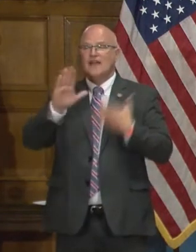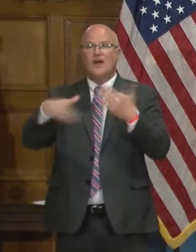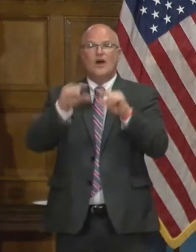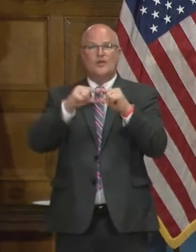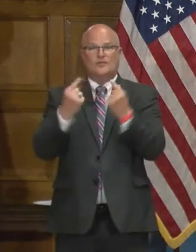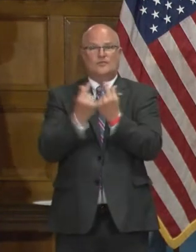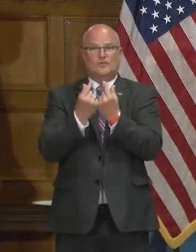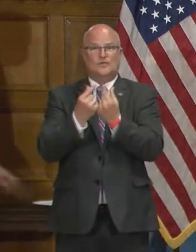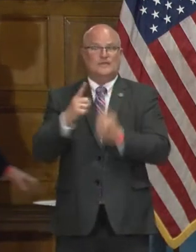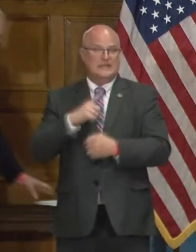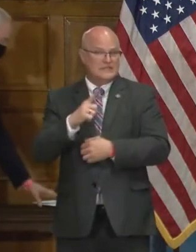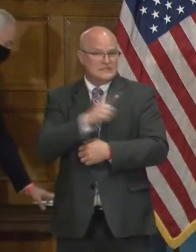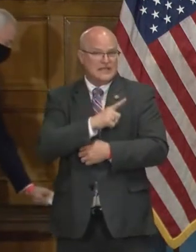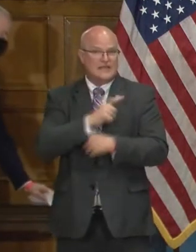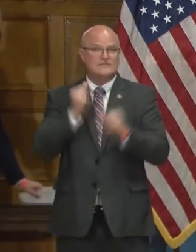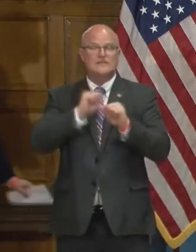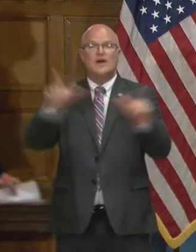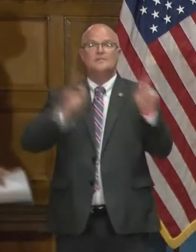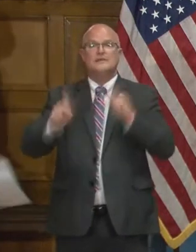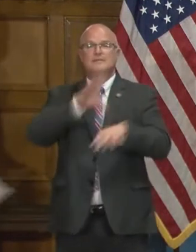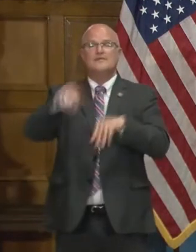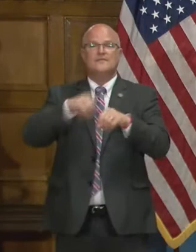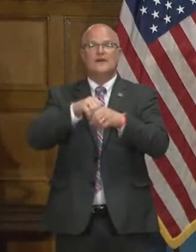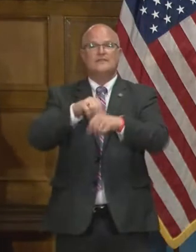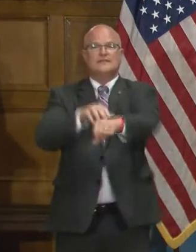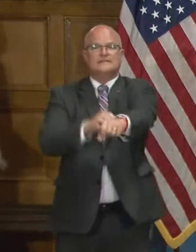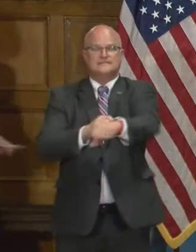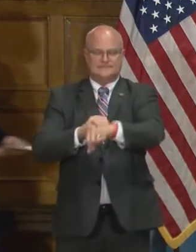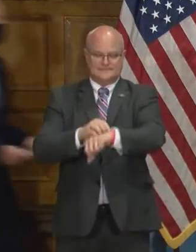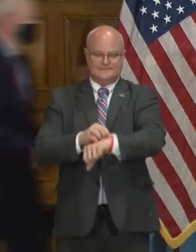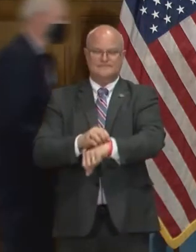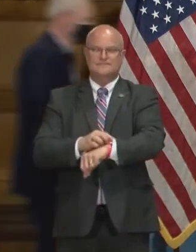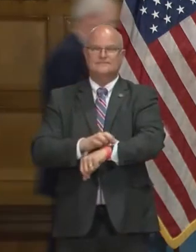the groups, the legislators, everyone that's been involved in this process.